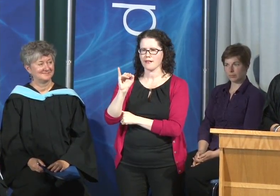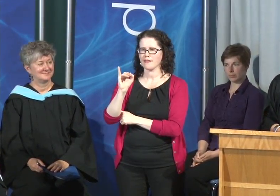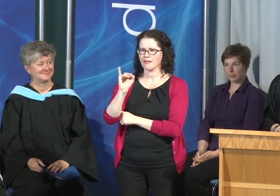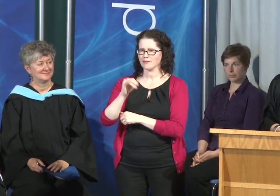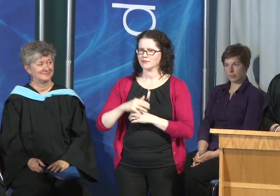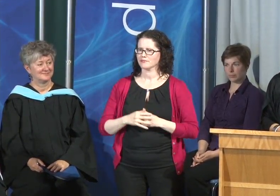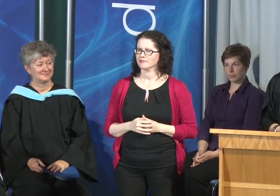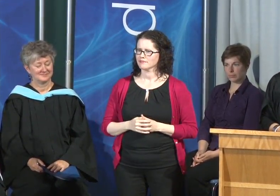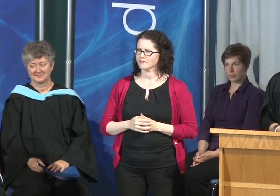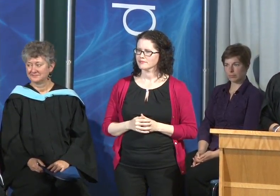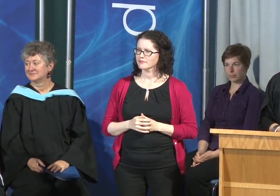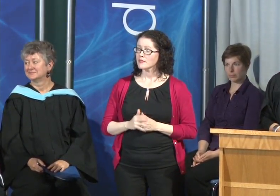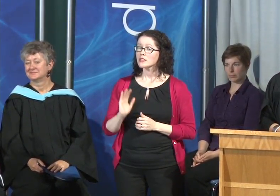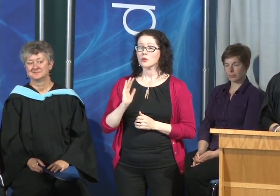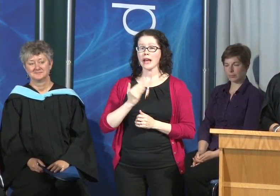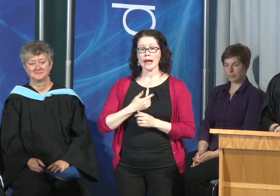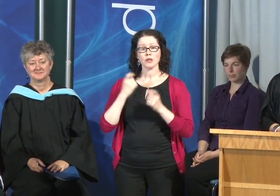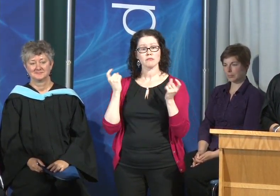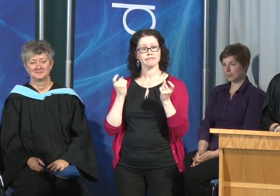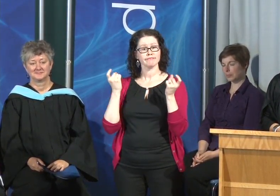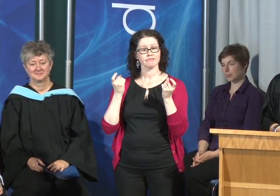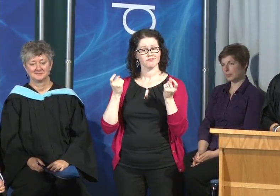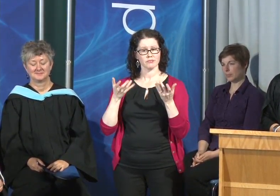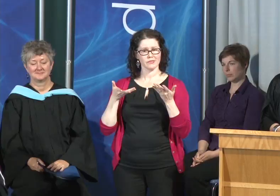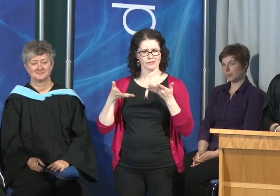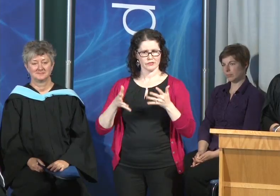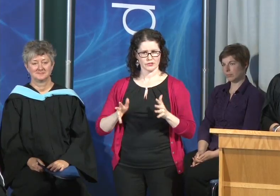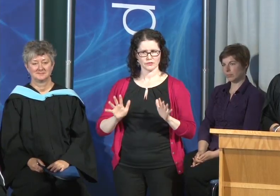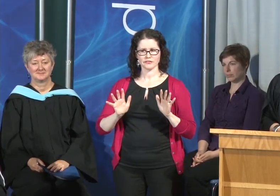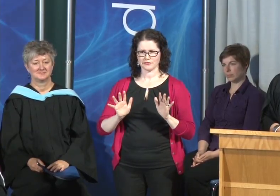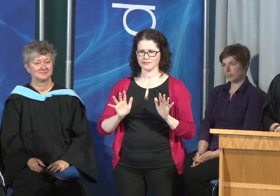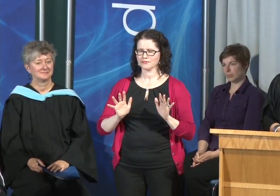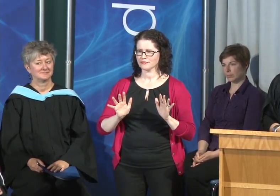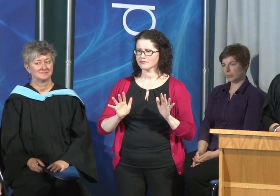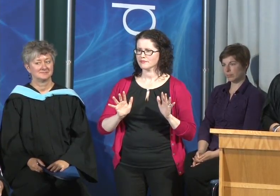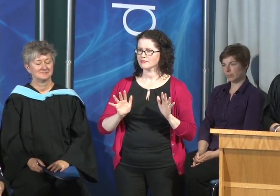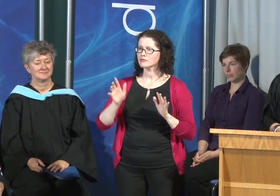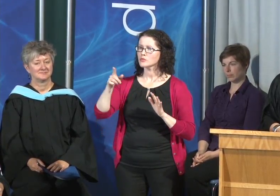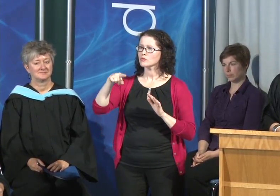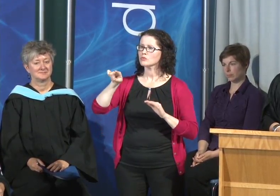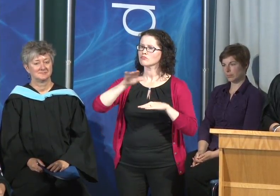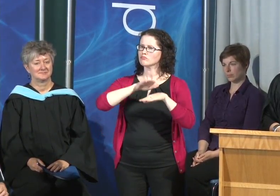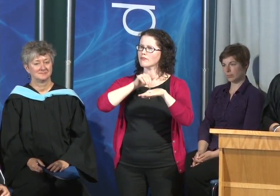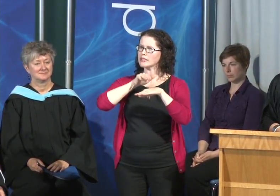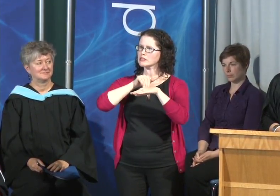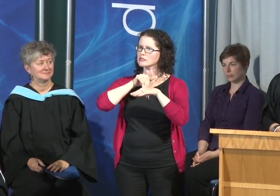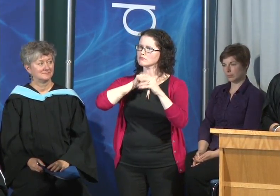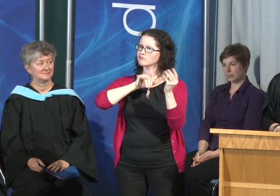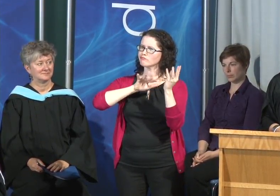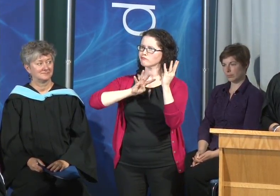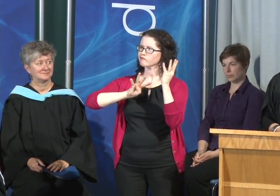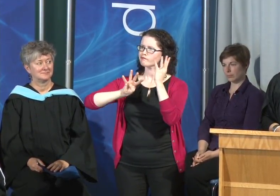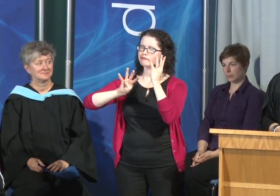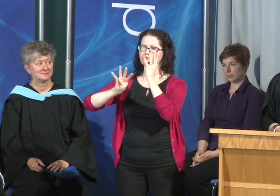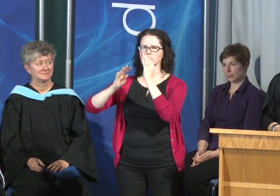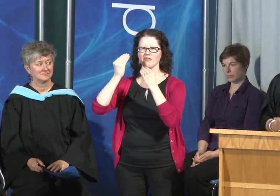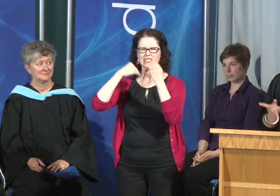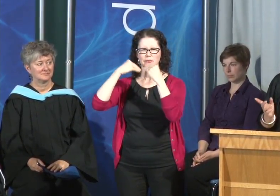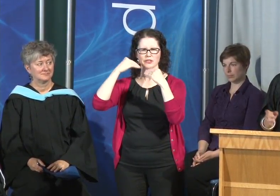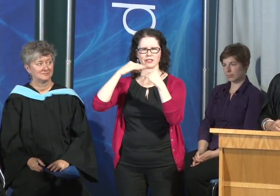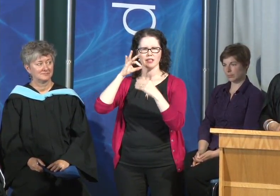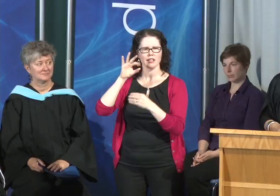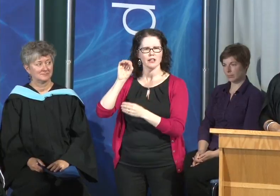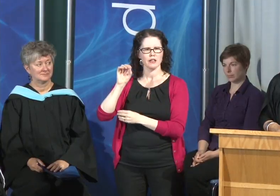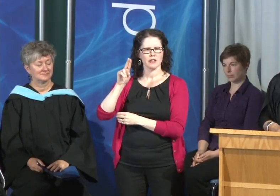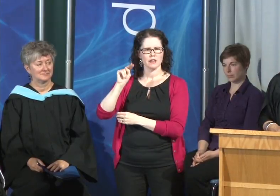brings us to the end of our convocation proceedings. We invite everyone to join us for our reception at Fountain Hall